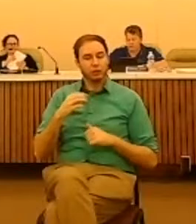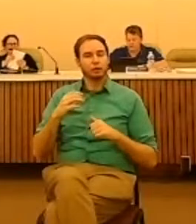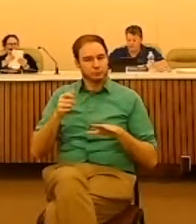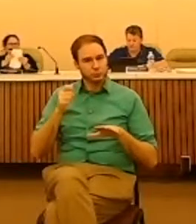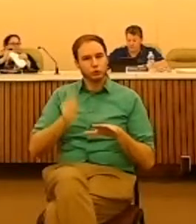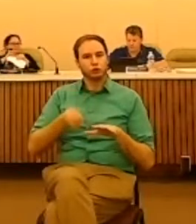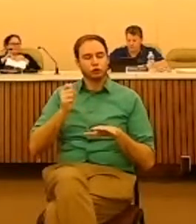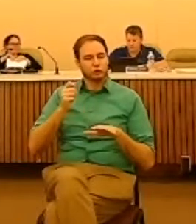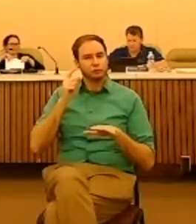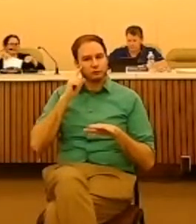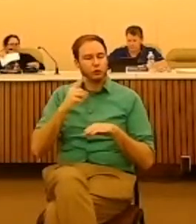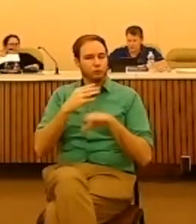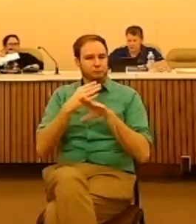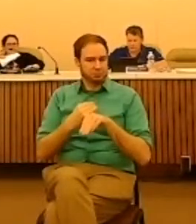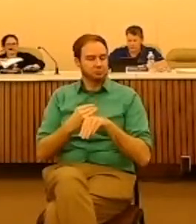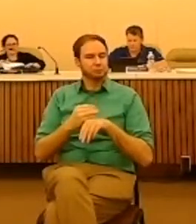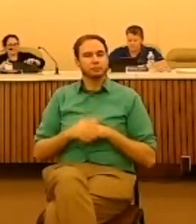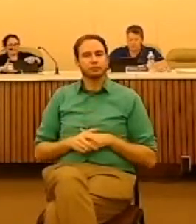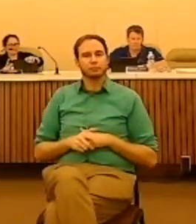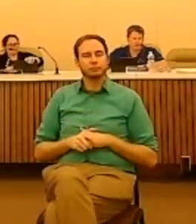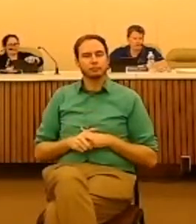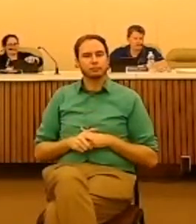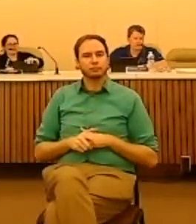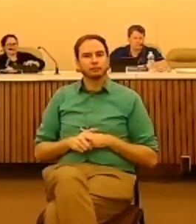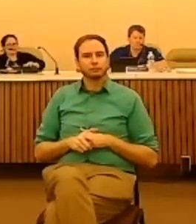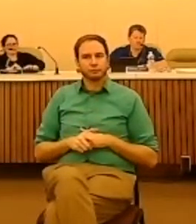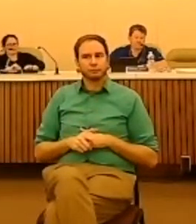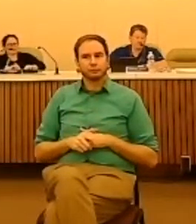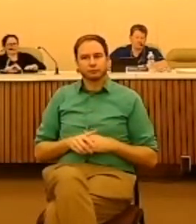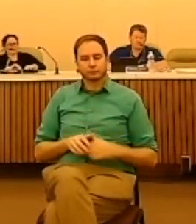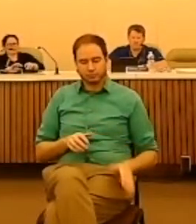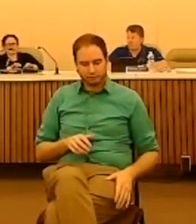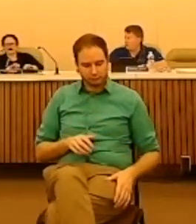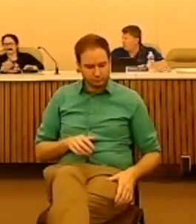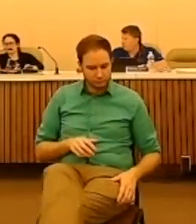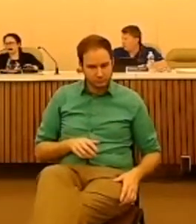adjourned to executive session. Are we going into the conference room?